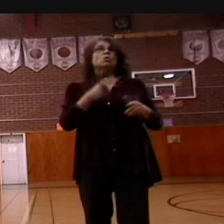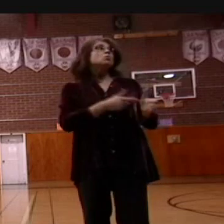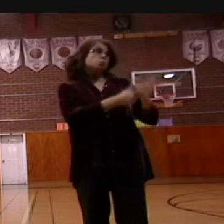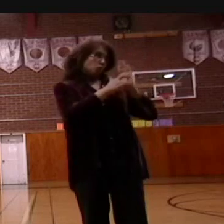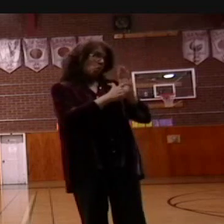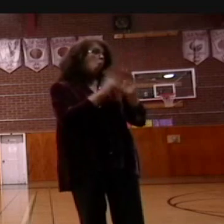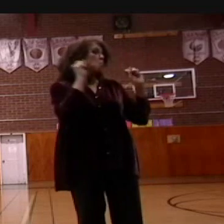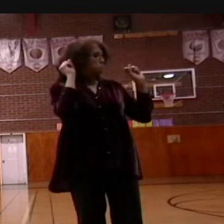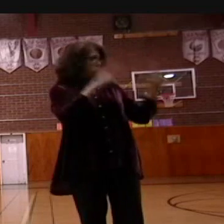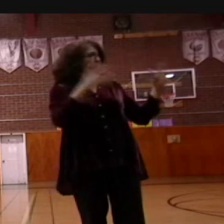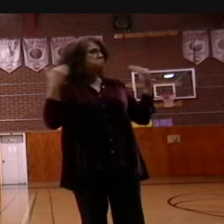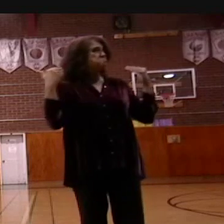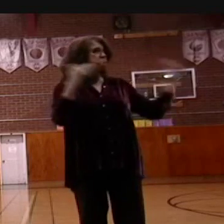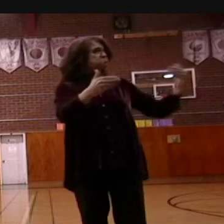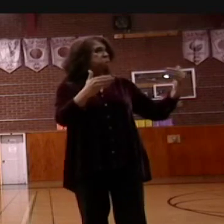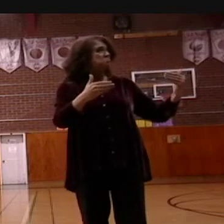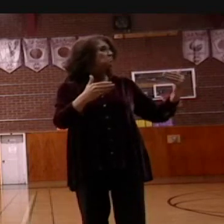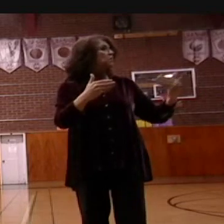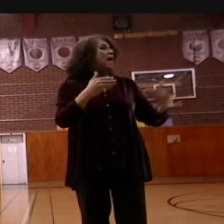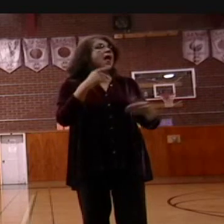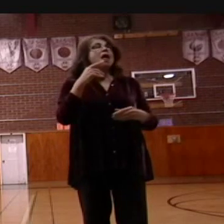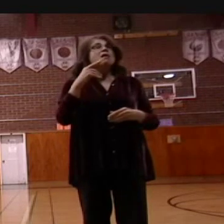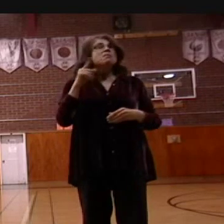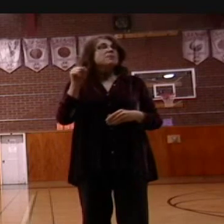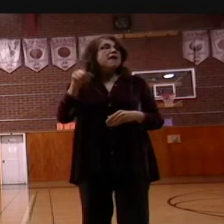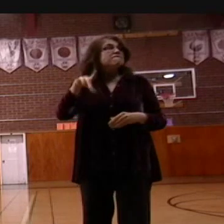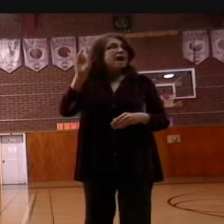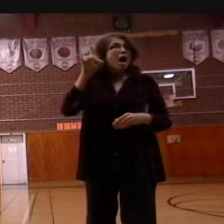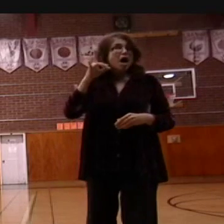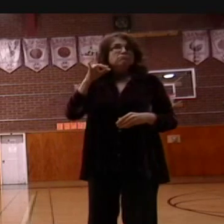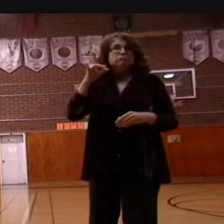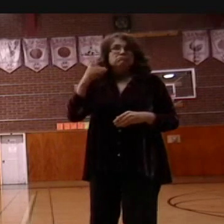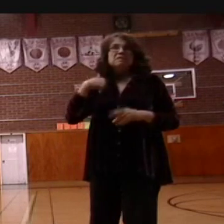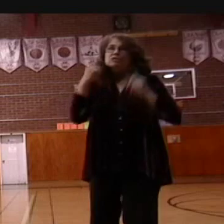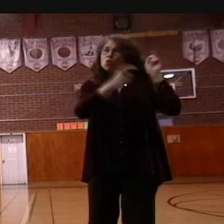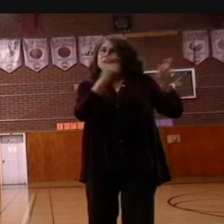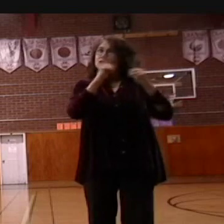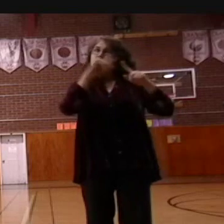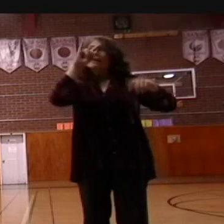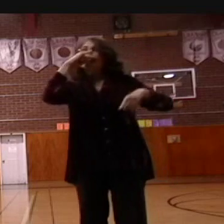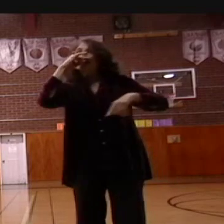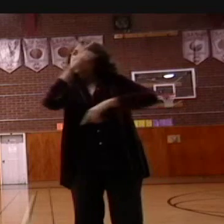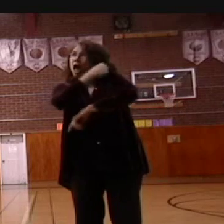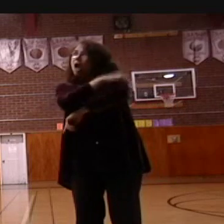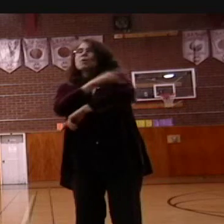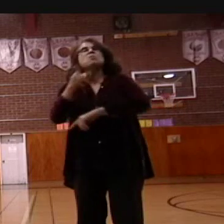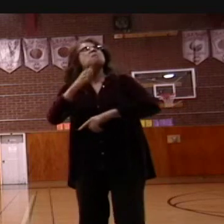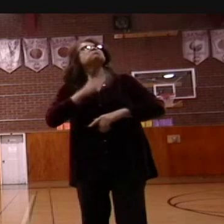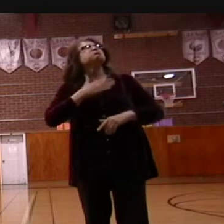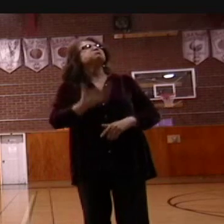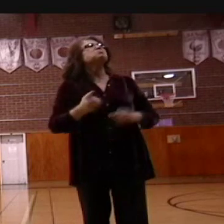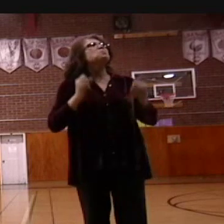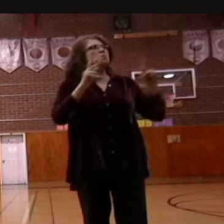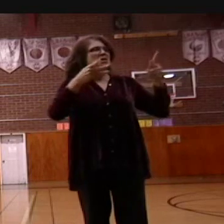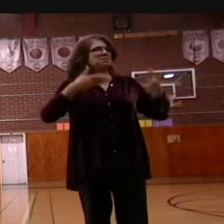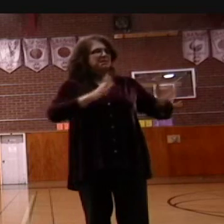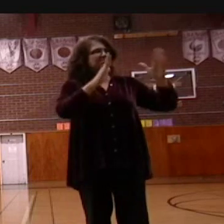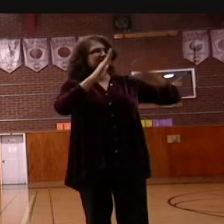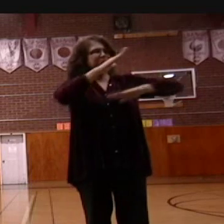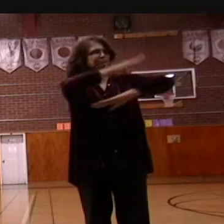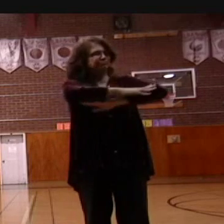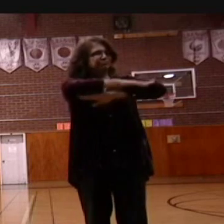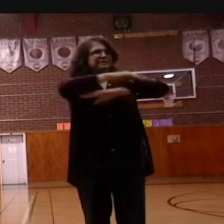really supportive. For the first two years, we set up sidewalk sales outside of stores on many, many weekends.